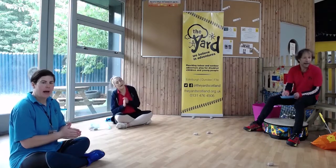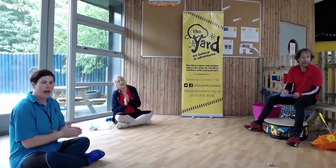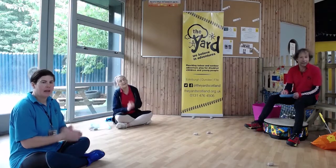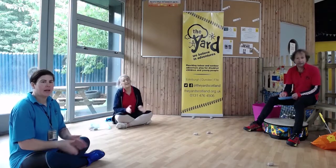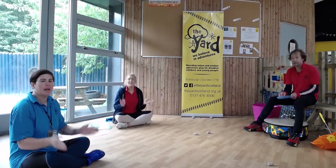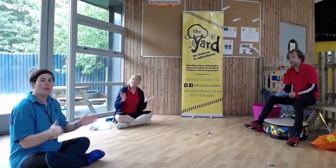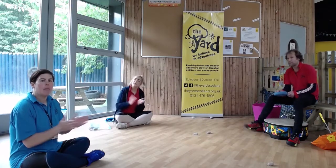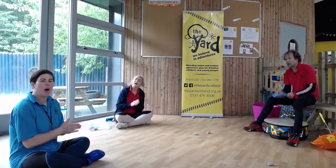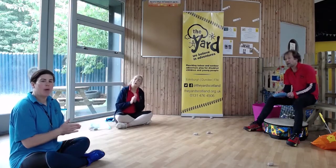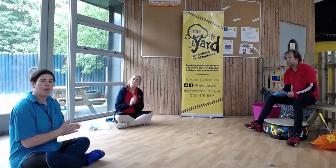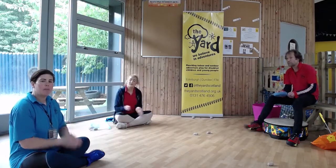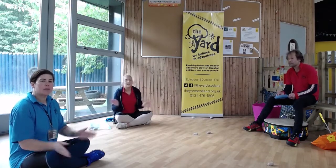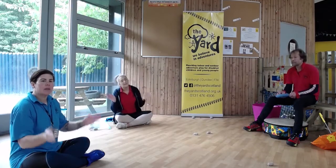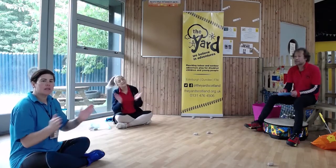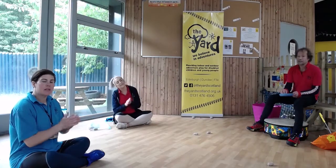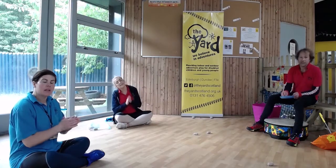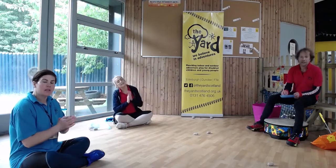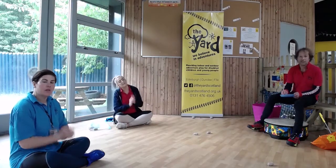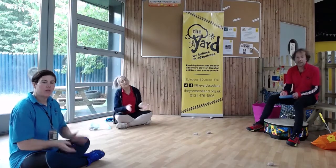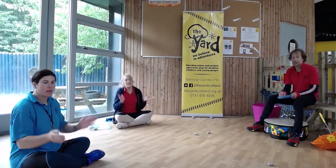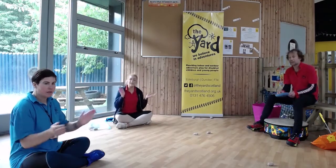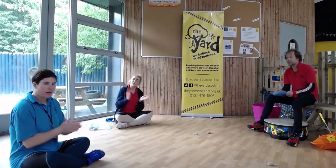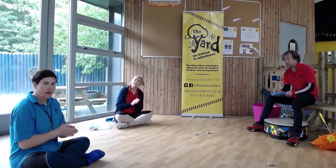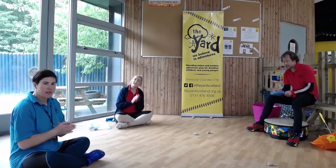bang, pop, sizzle, frizzle, frizzle.